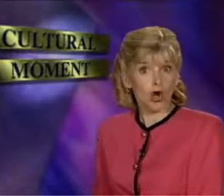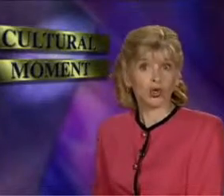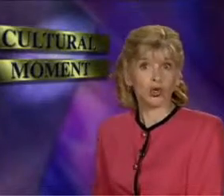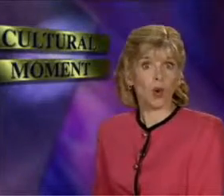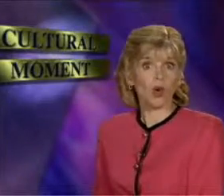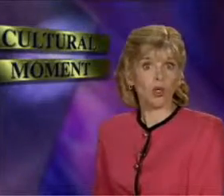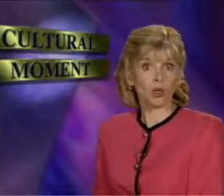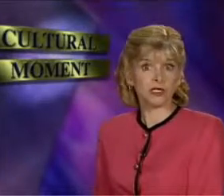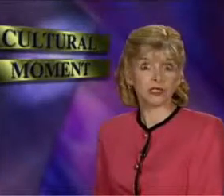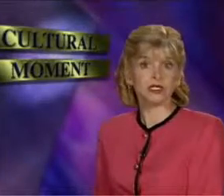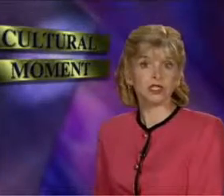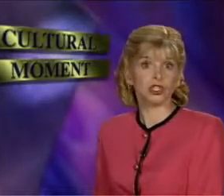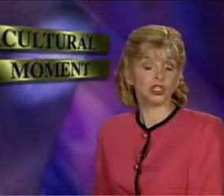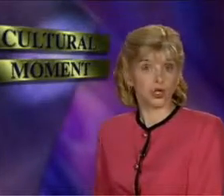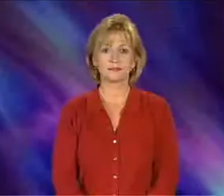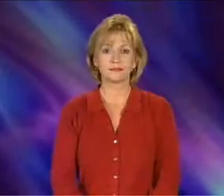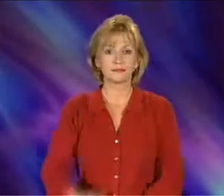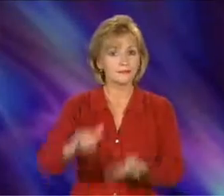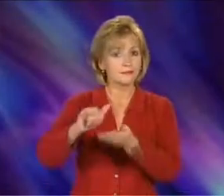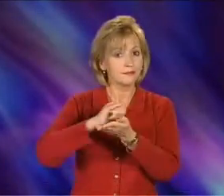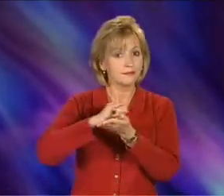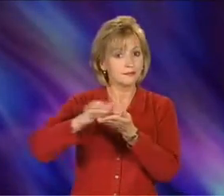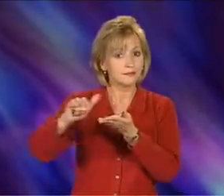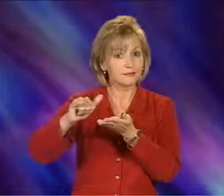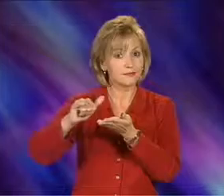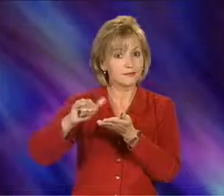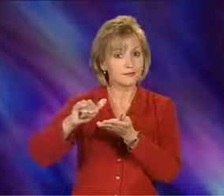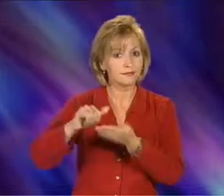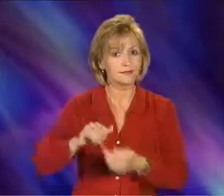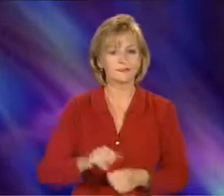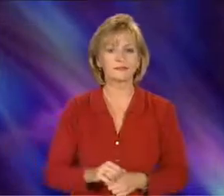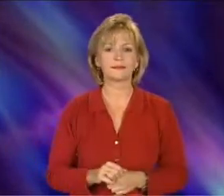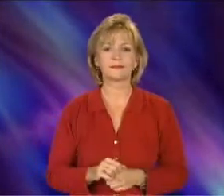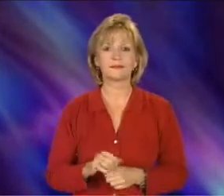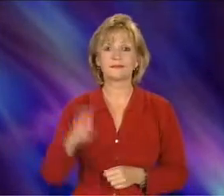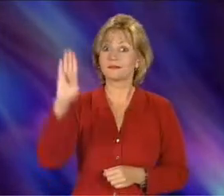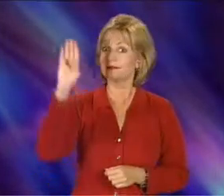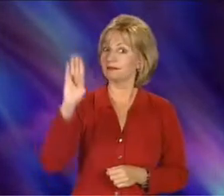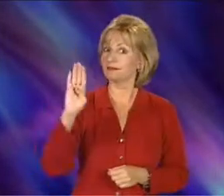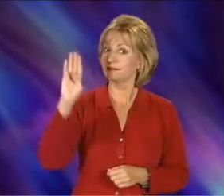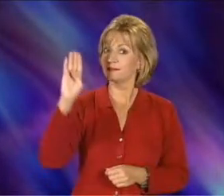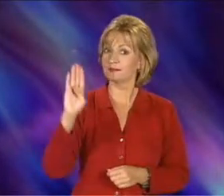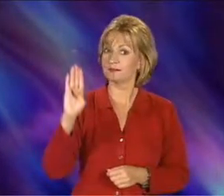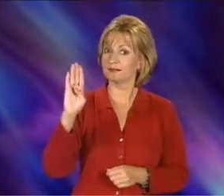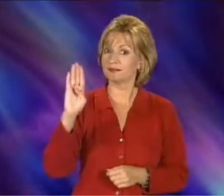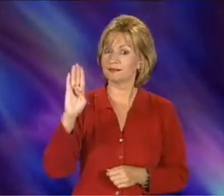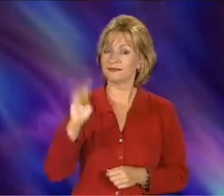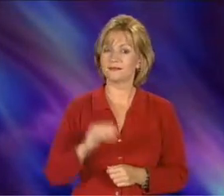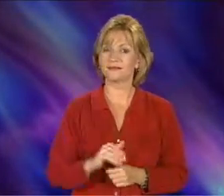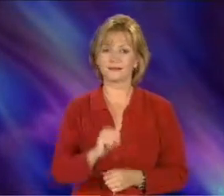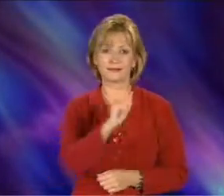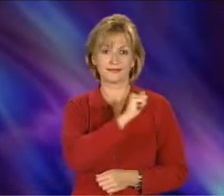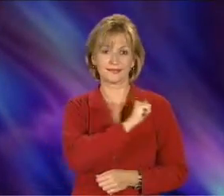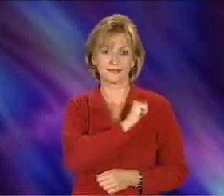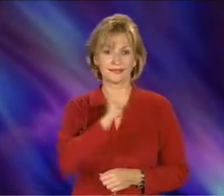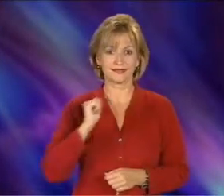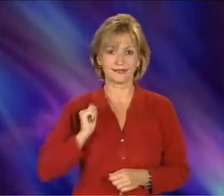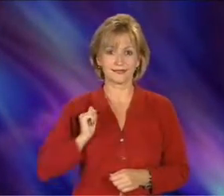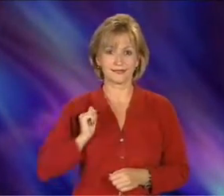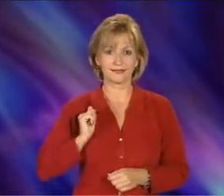Large or well-known cities such as New York, Boston, and Atlanta all have